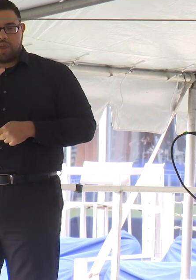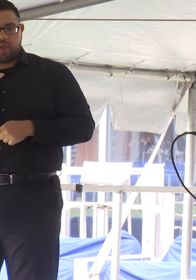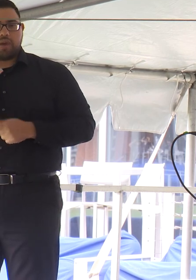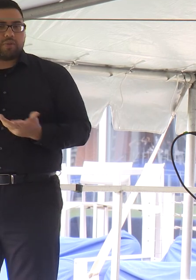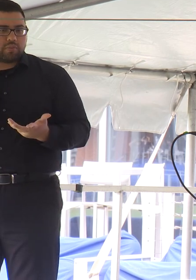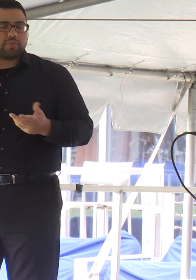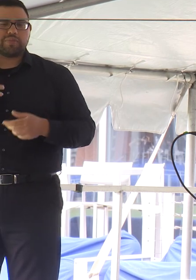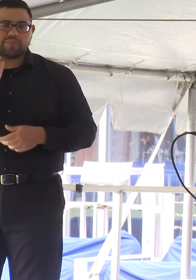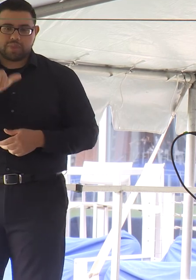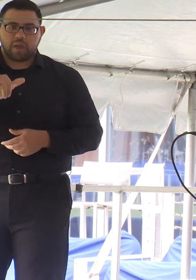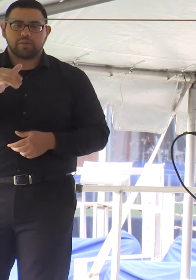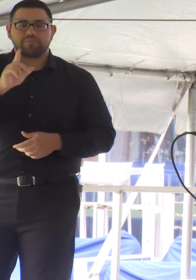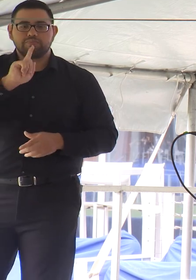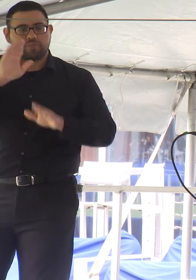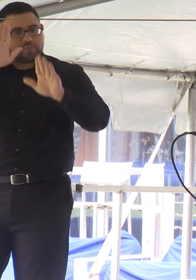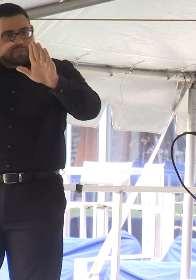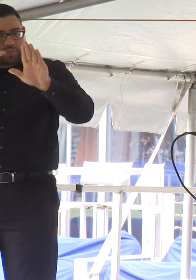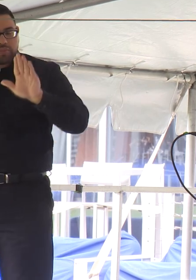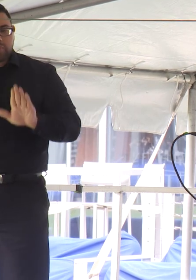so that was